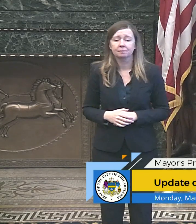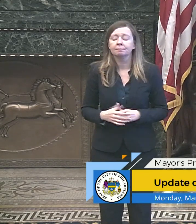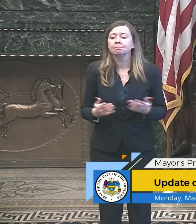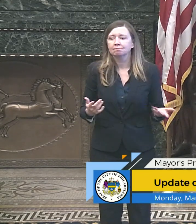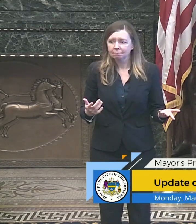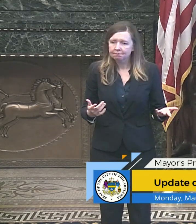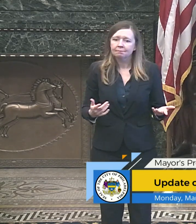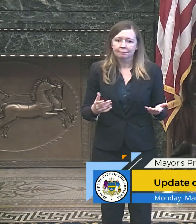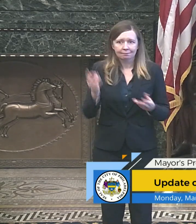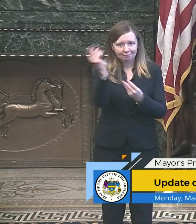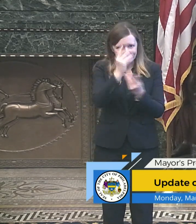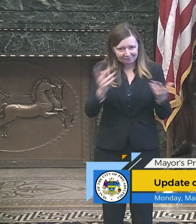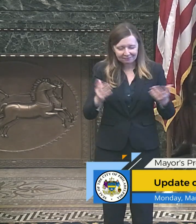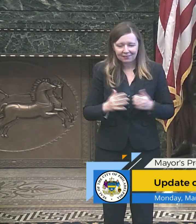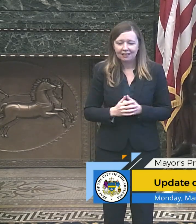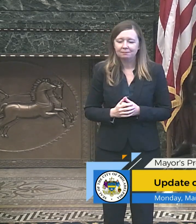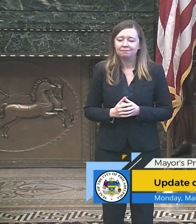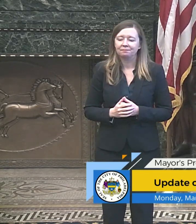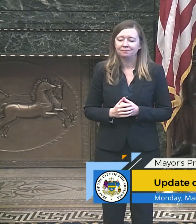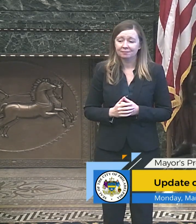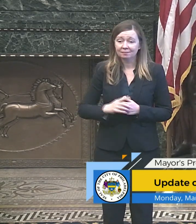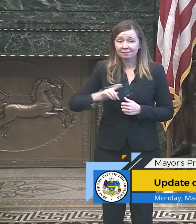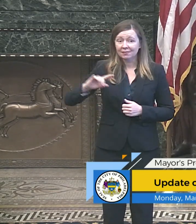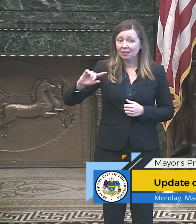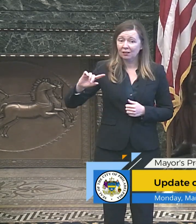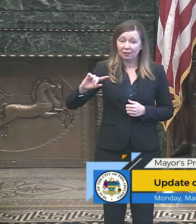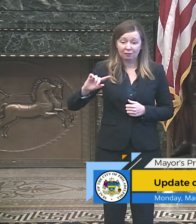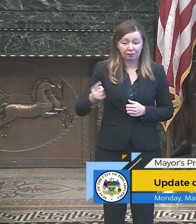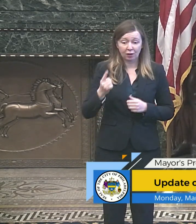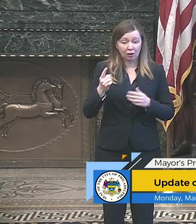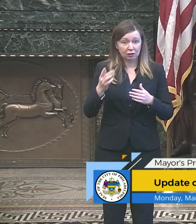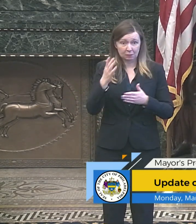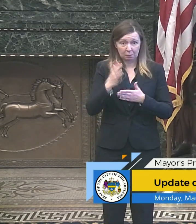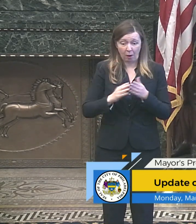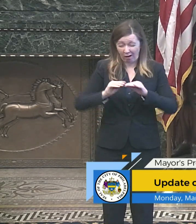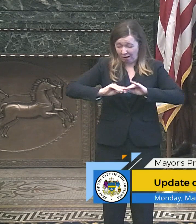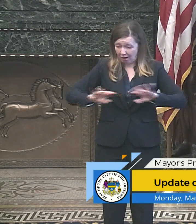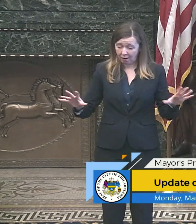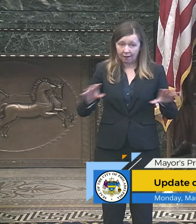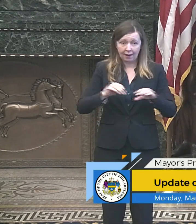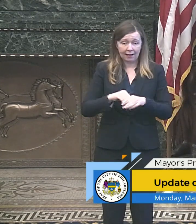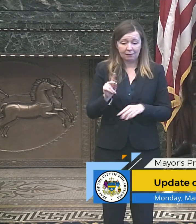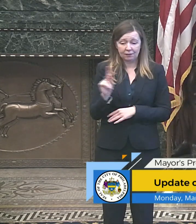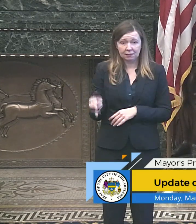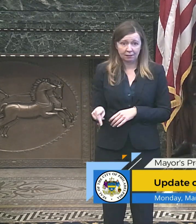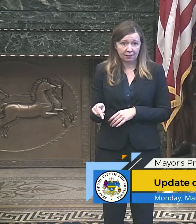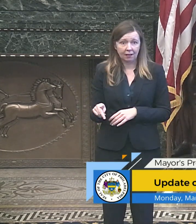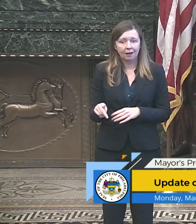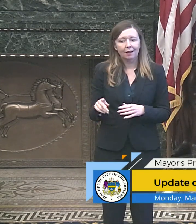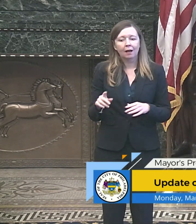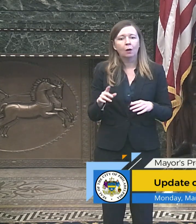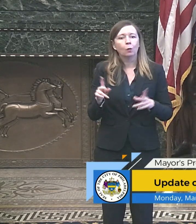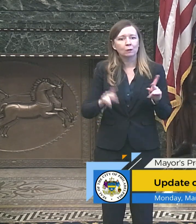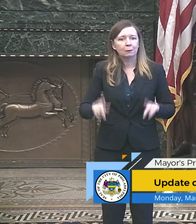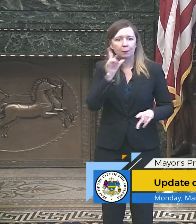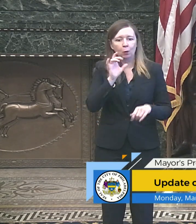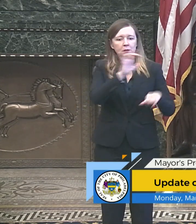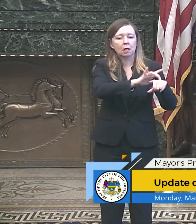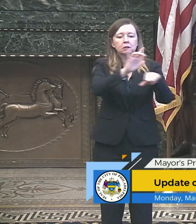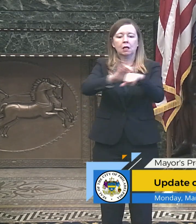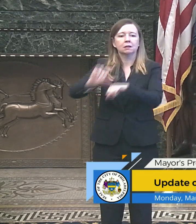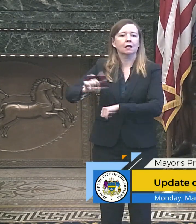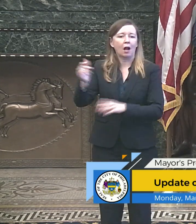I should also add that, the first wave of this epidemic in Philadelphia tended to be in people who traveled other places, like people